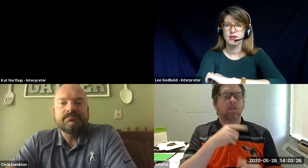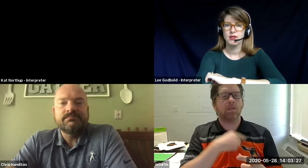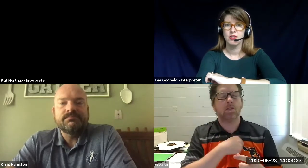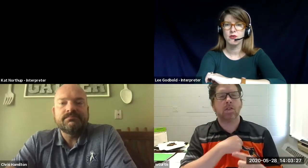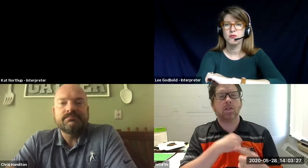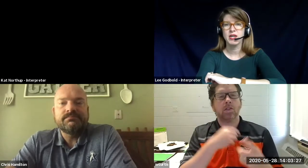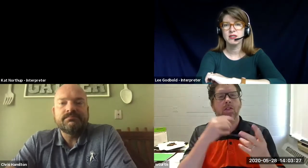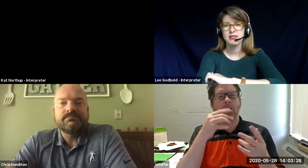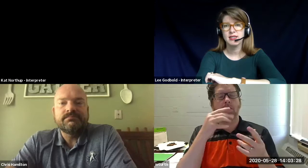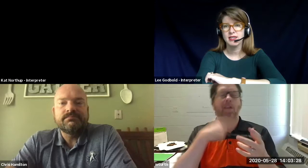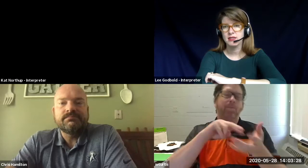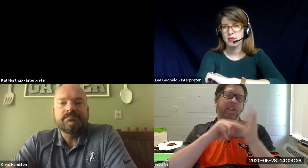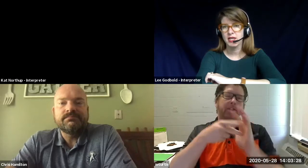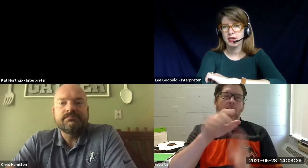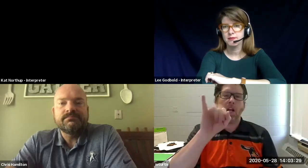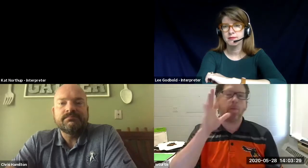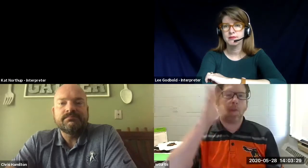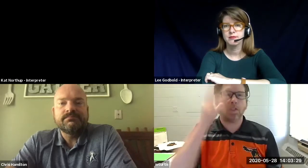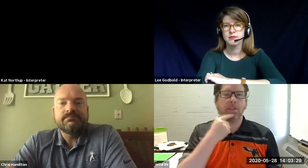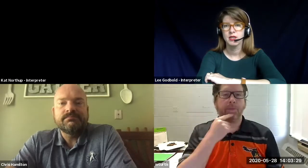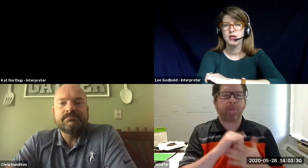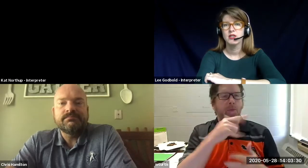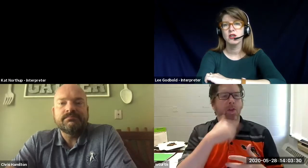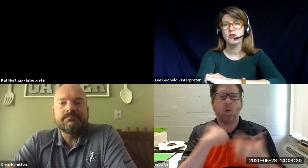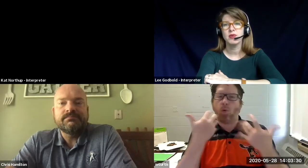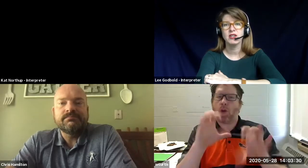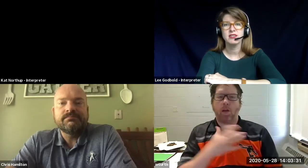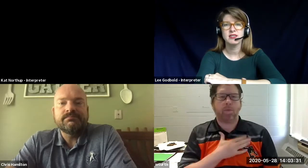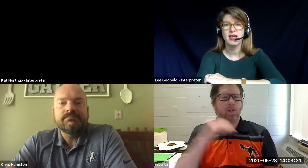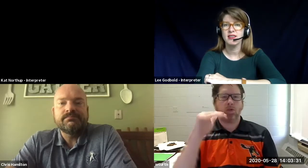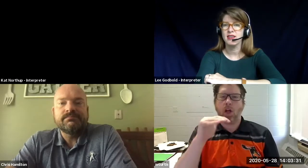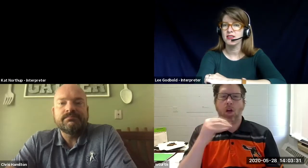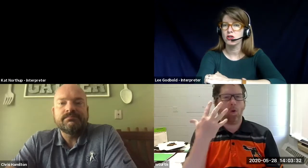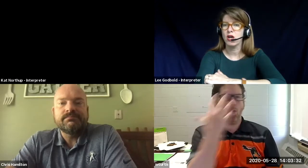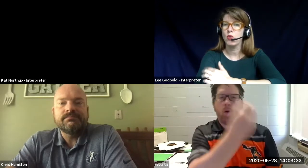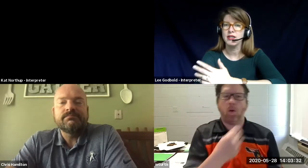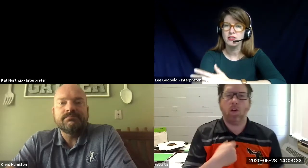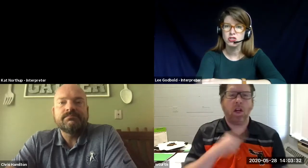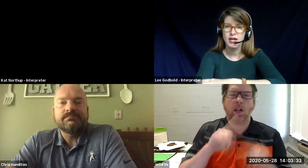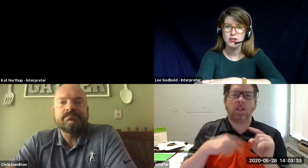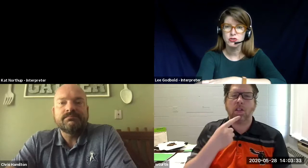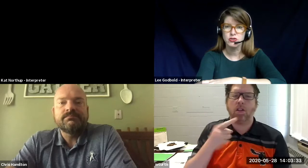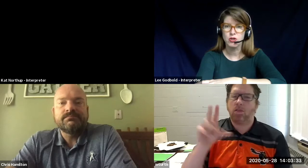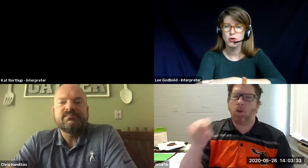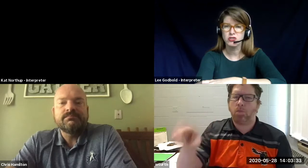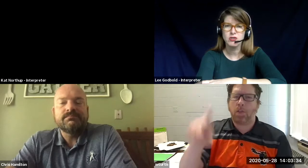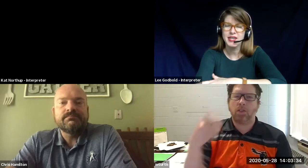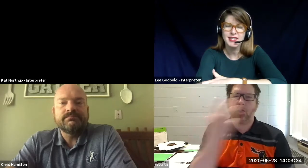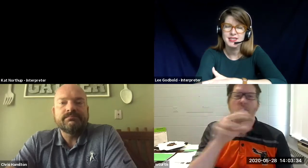you know, if parents say to me, so if parents say that they're not wanting their child to go on a trip, I can't say no